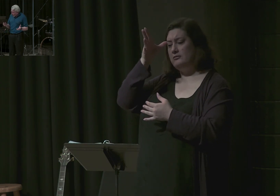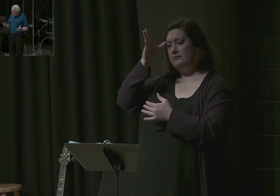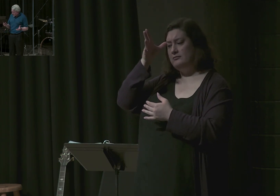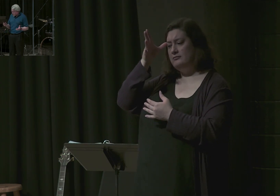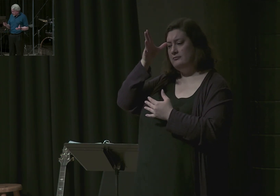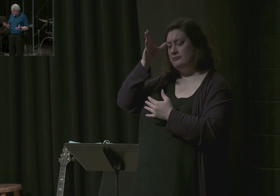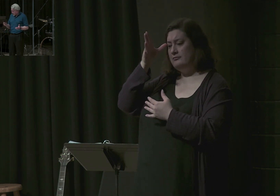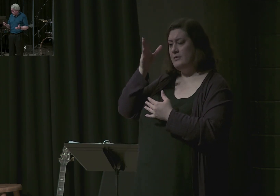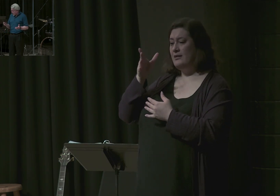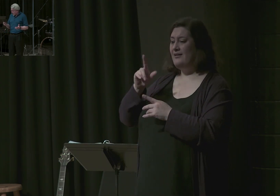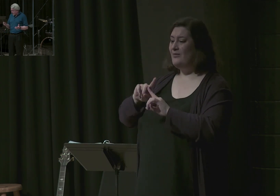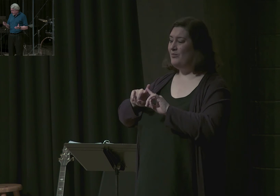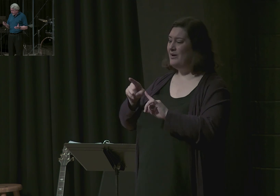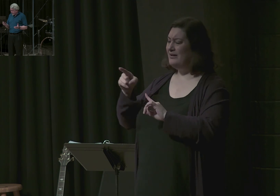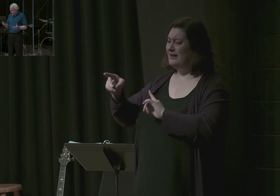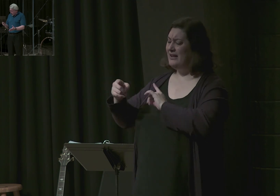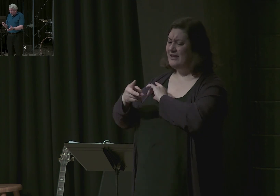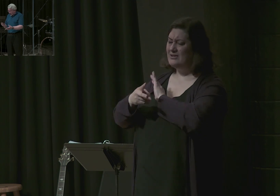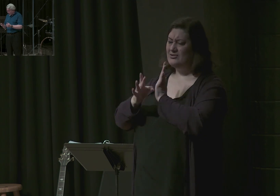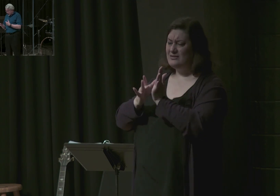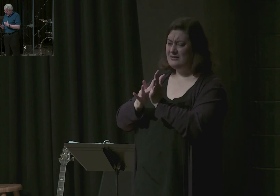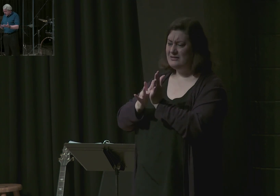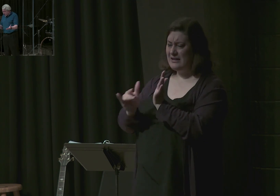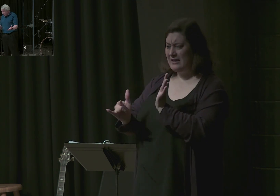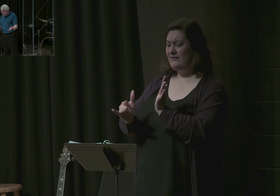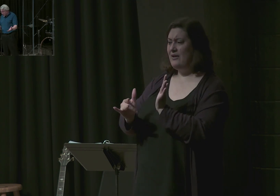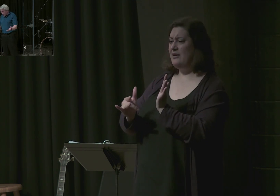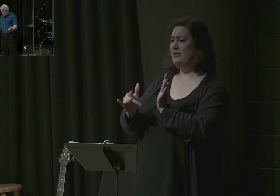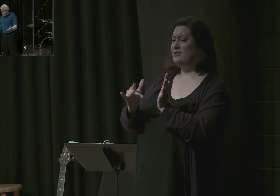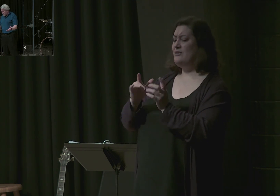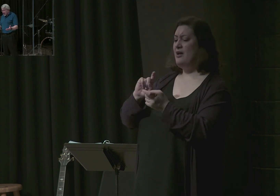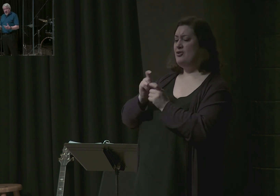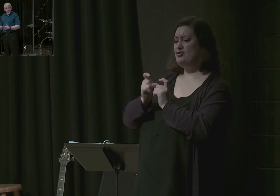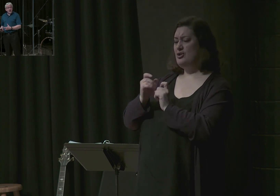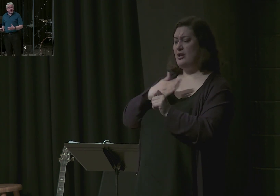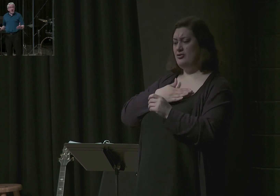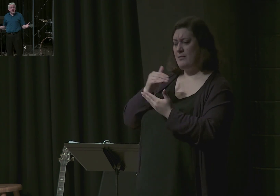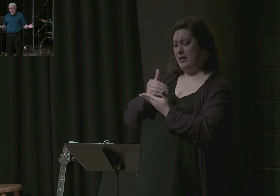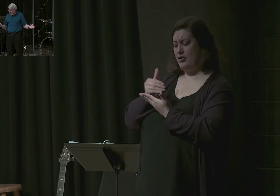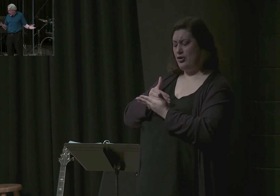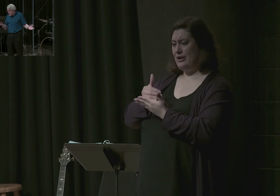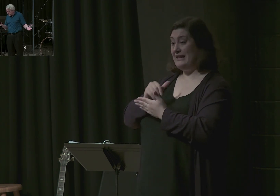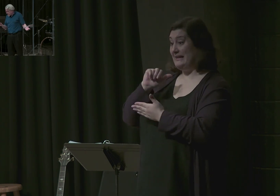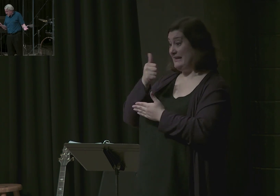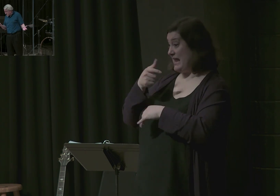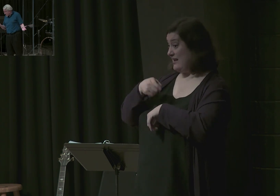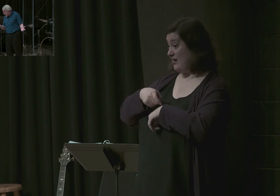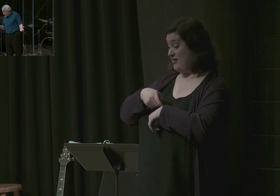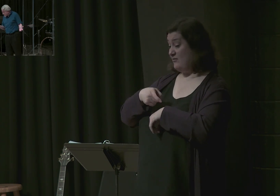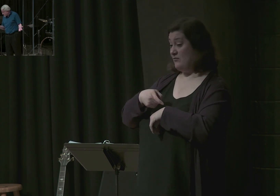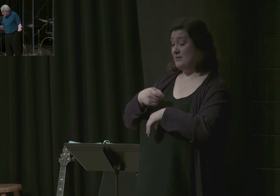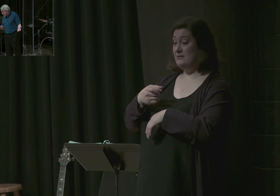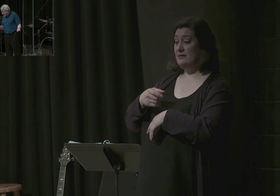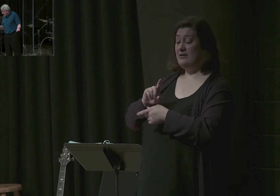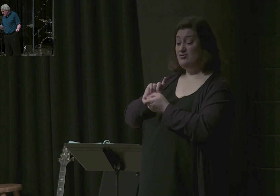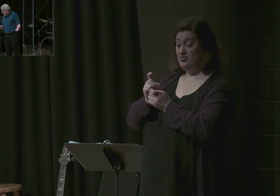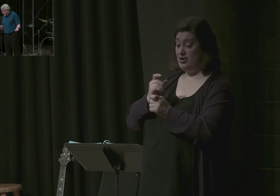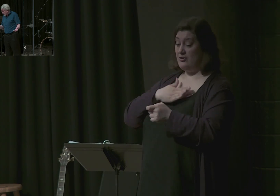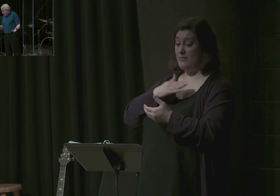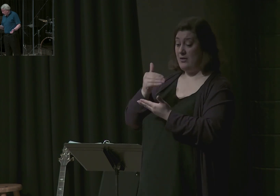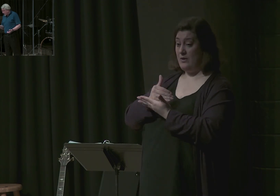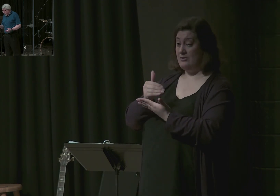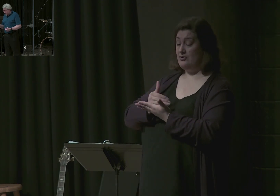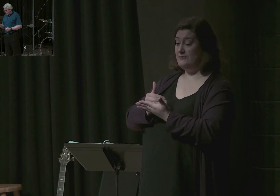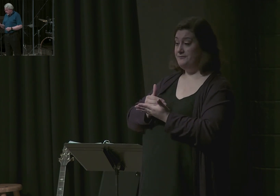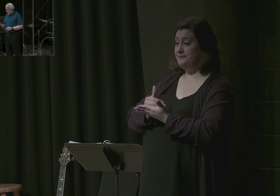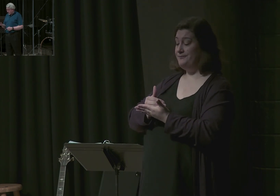with all my strength, yet your father has cheated me. He has changed my wages 10 times,